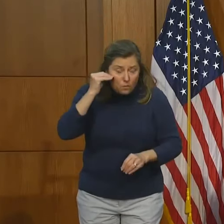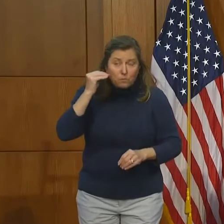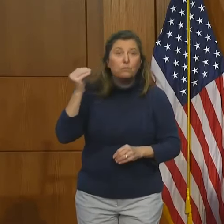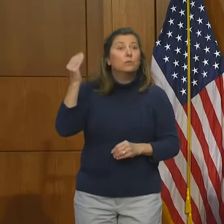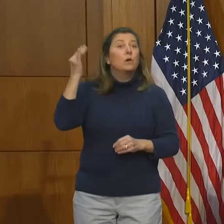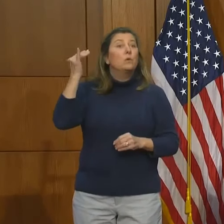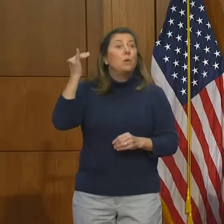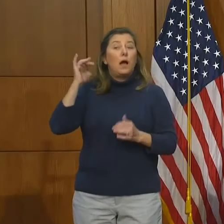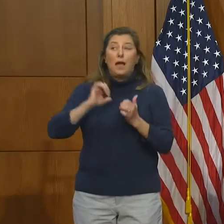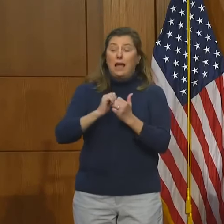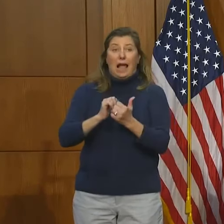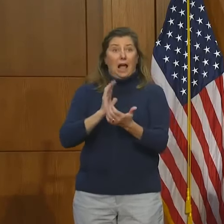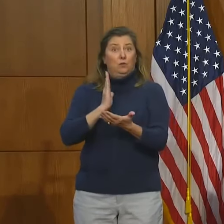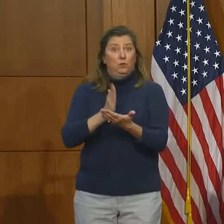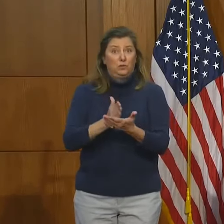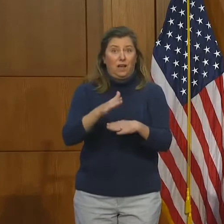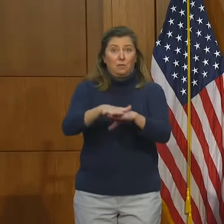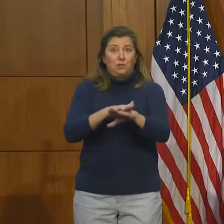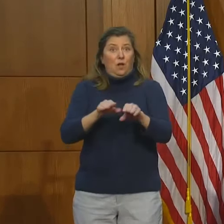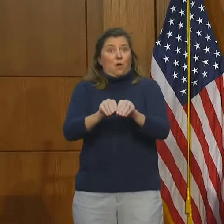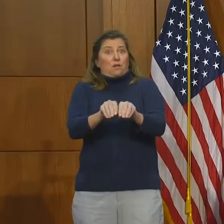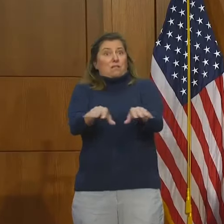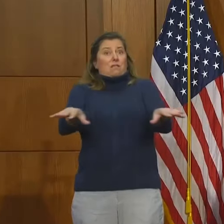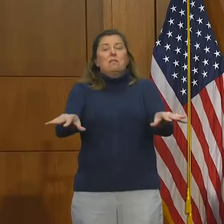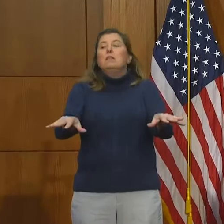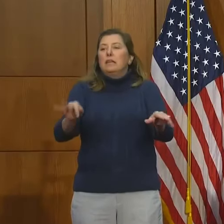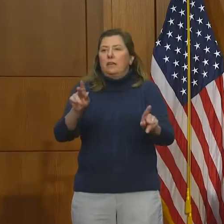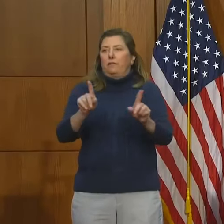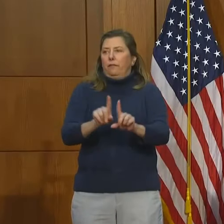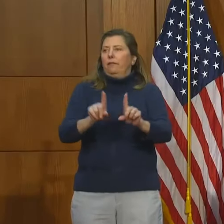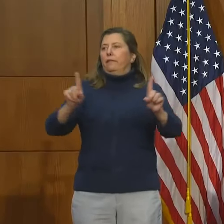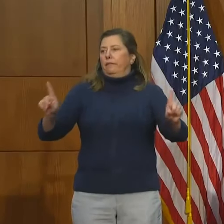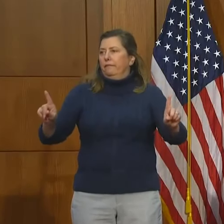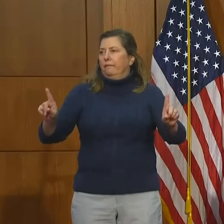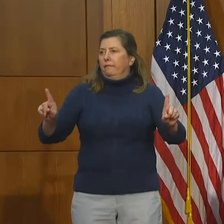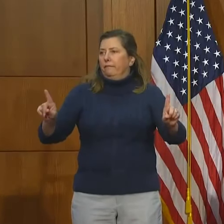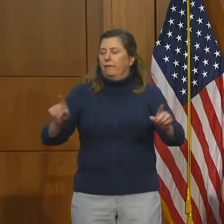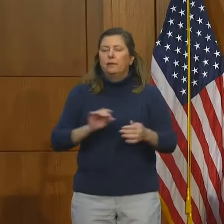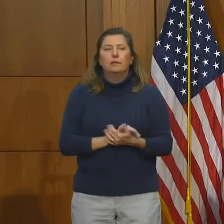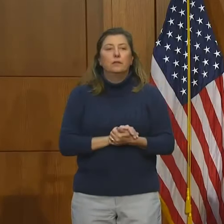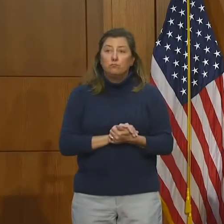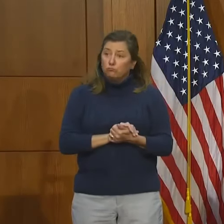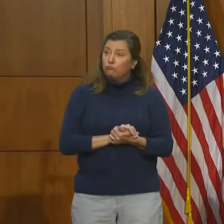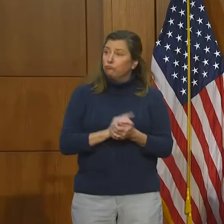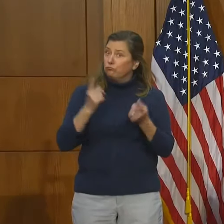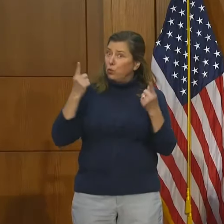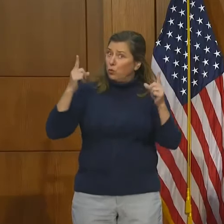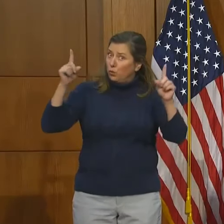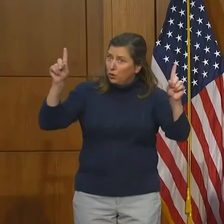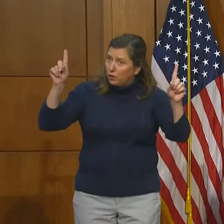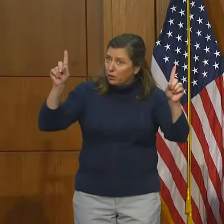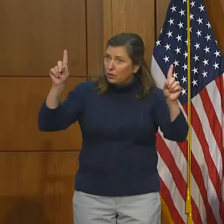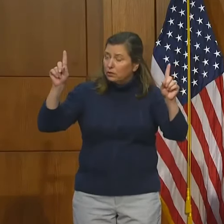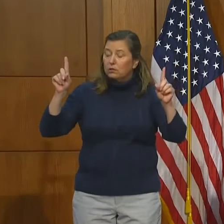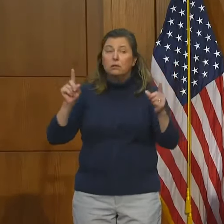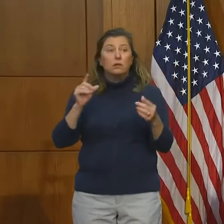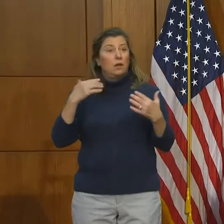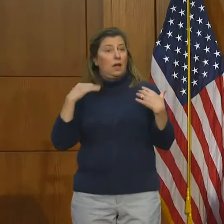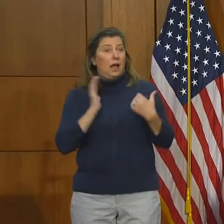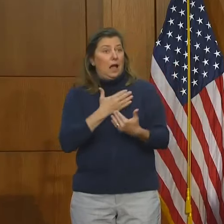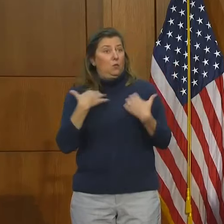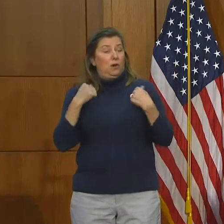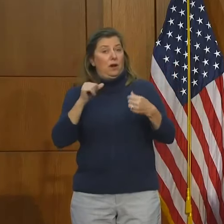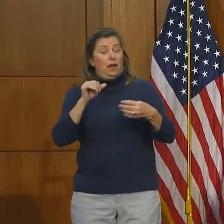way we could slow the spread of this virus was to stay apart. It is working. Our health data shows us